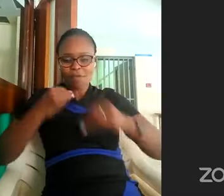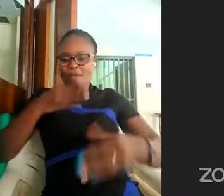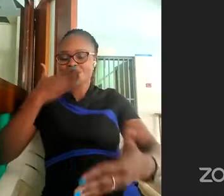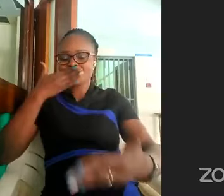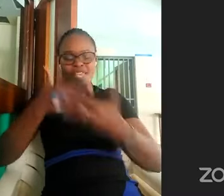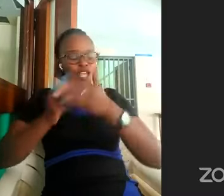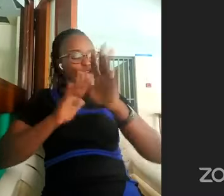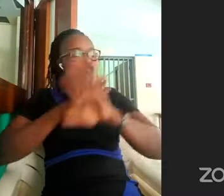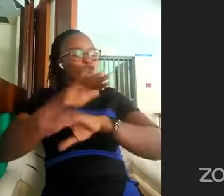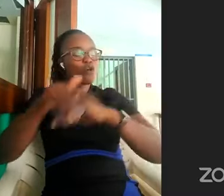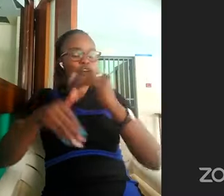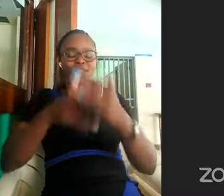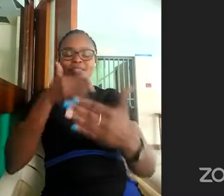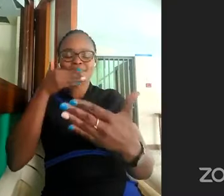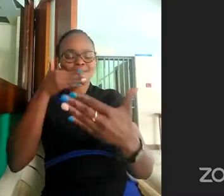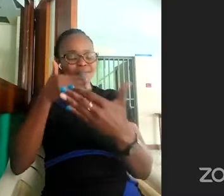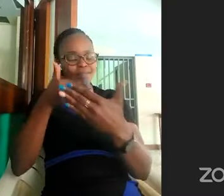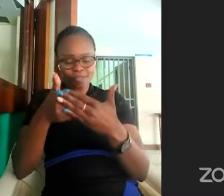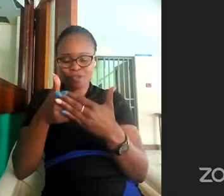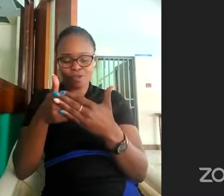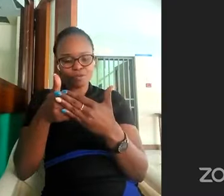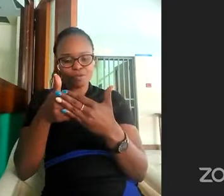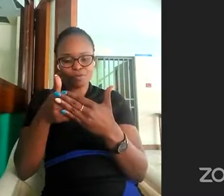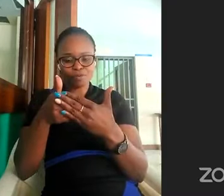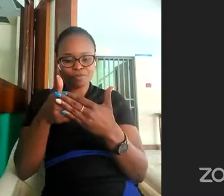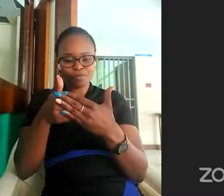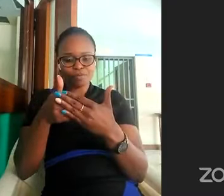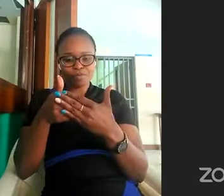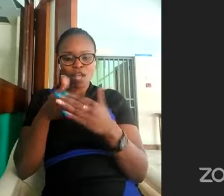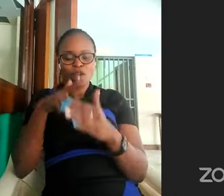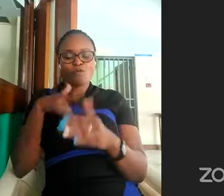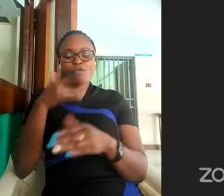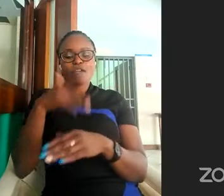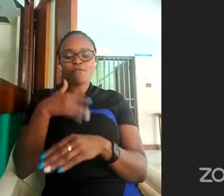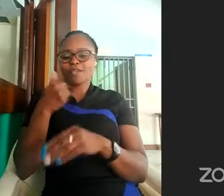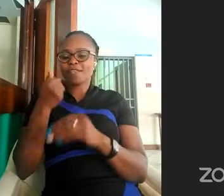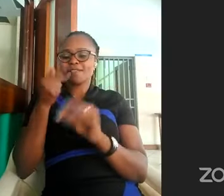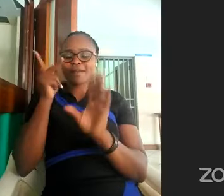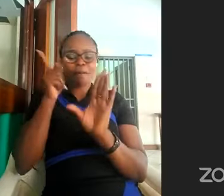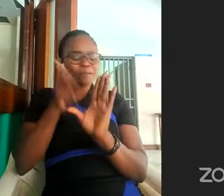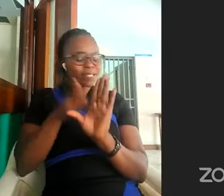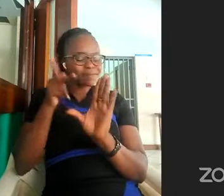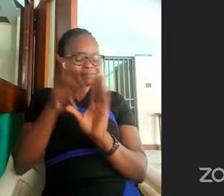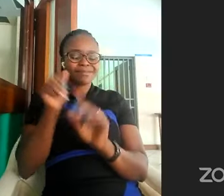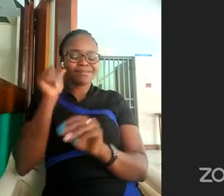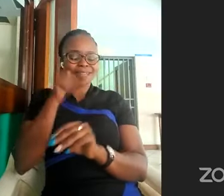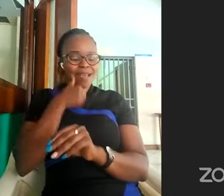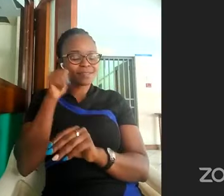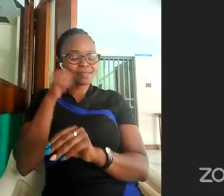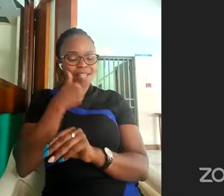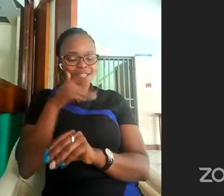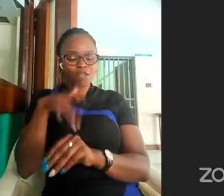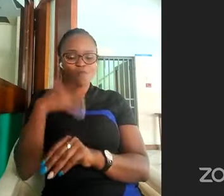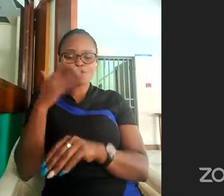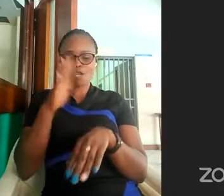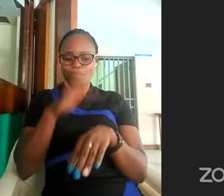taken time. We have been very participative today. It means a lot to us. And ours is, first of all, to say